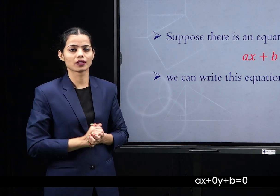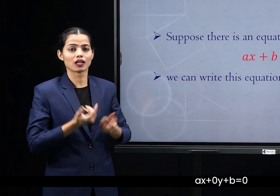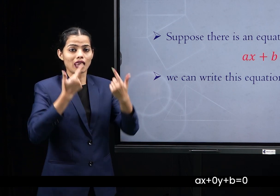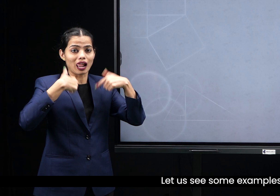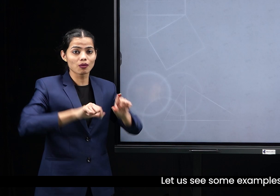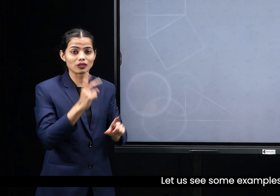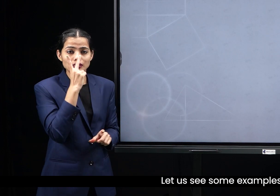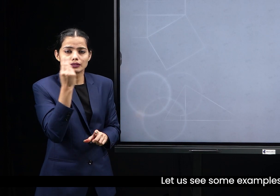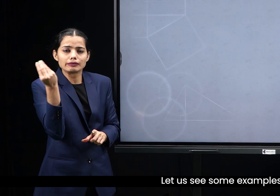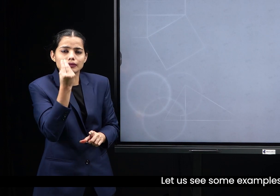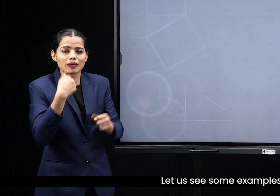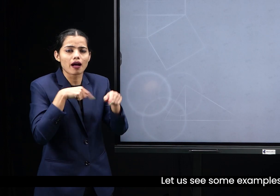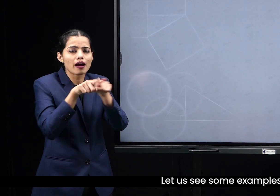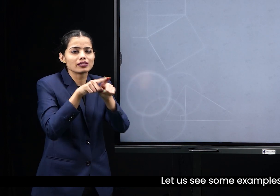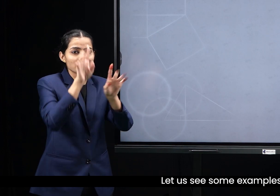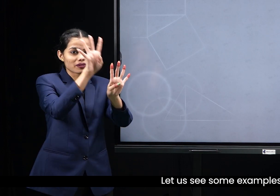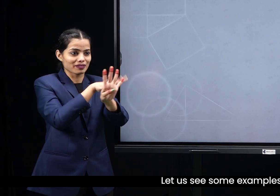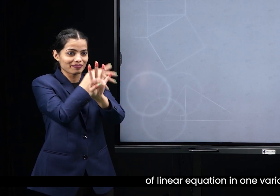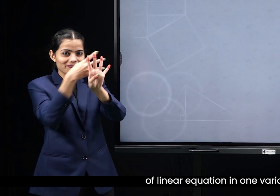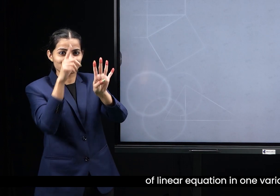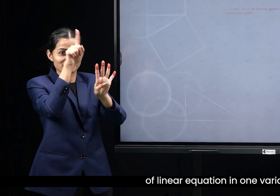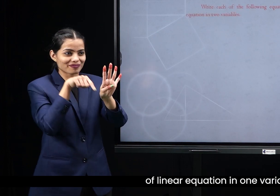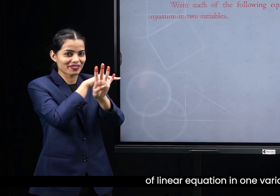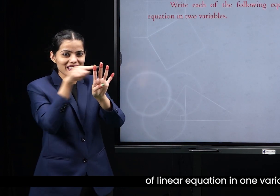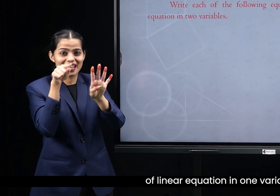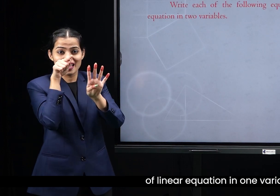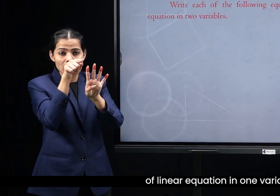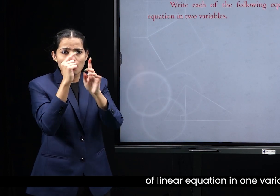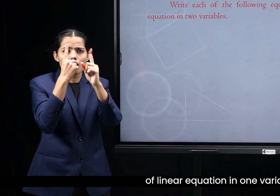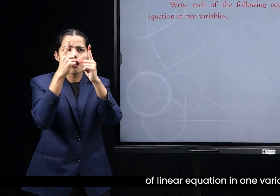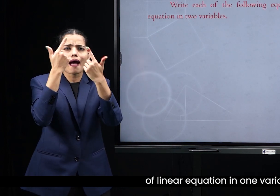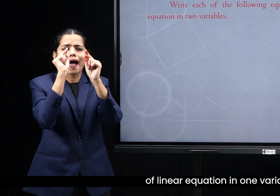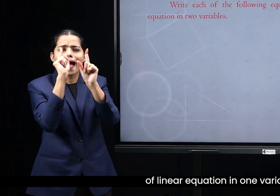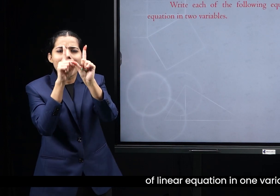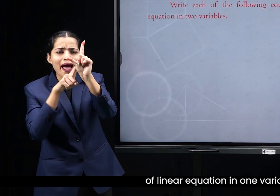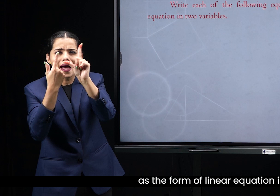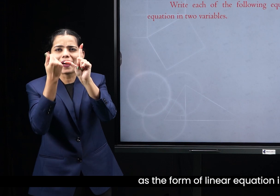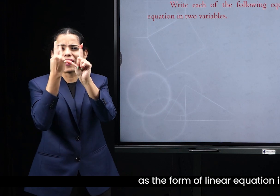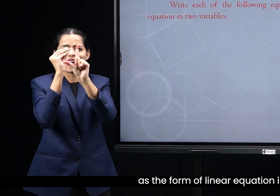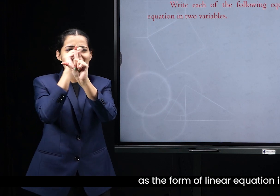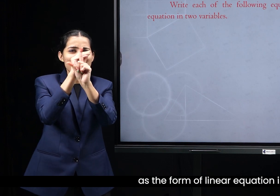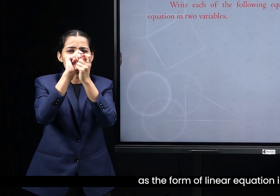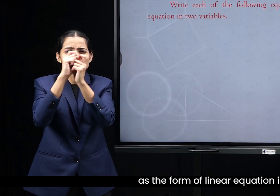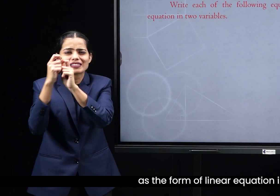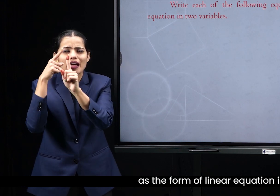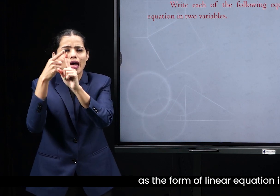Let us see some examples of linear equation in one variable as the form of linear